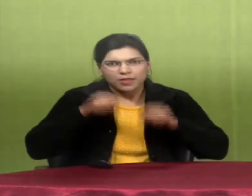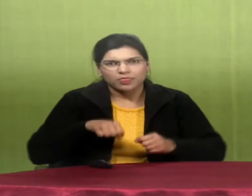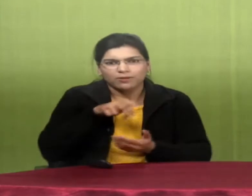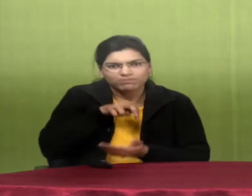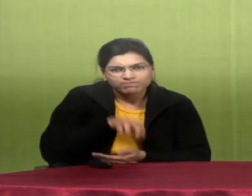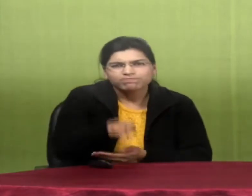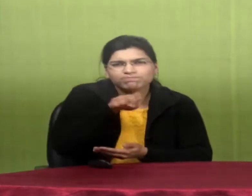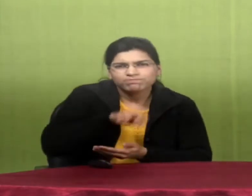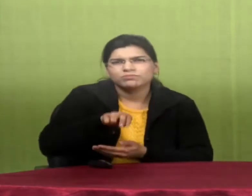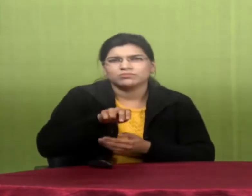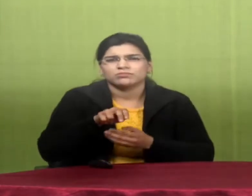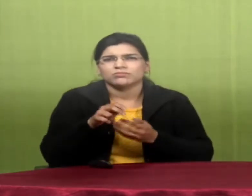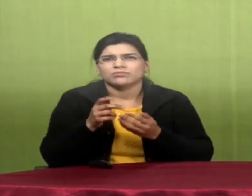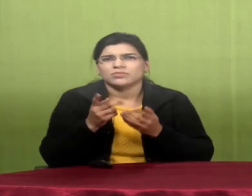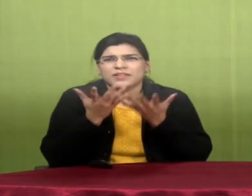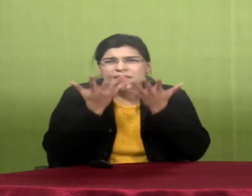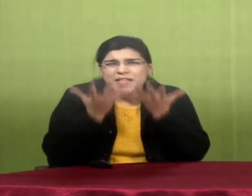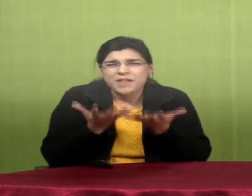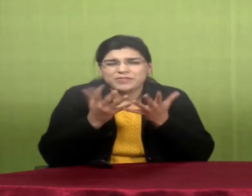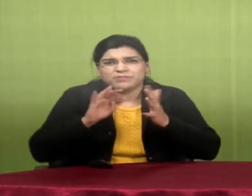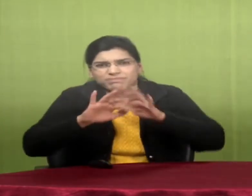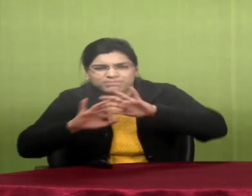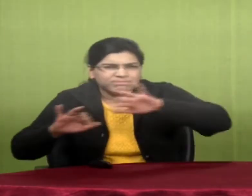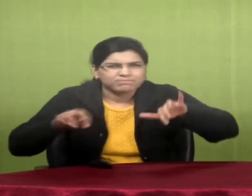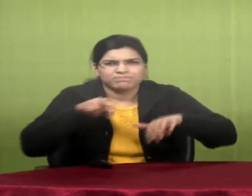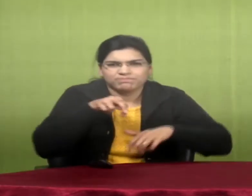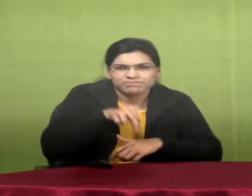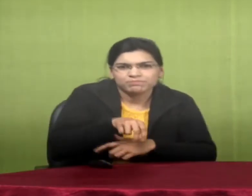trodden, which means walked over.